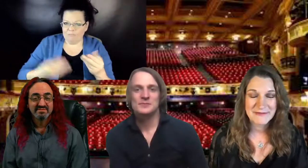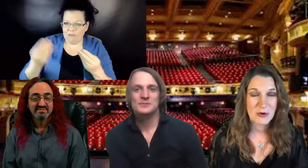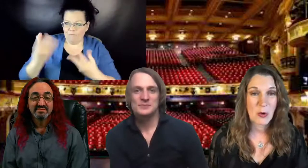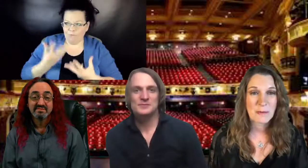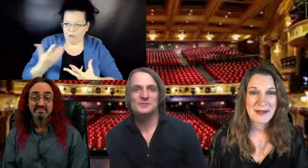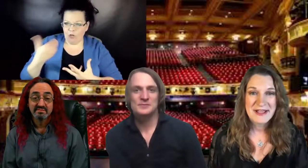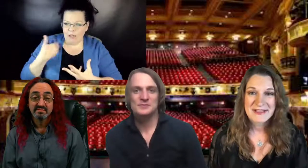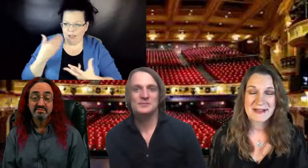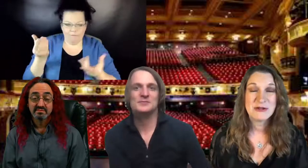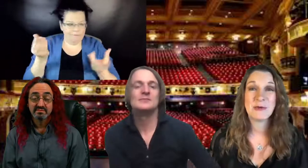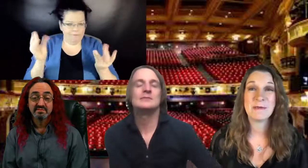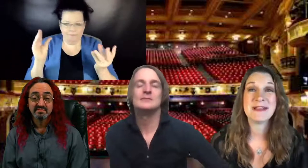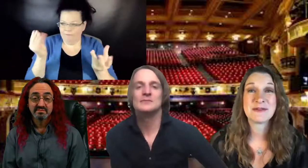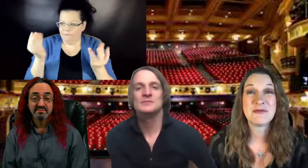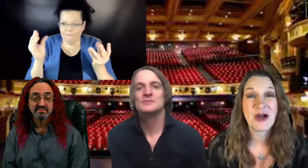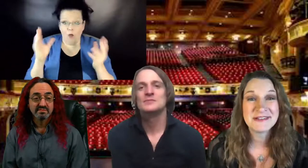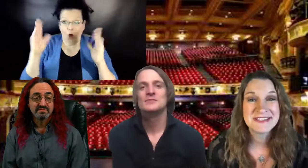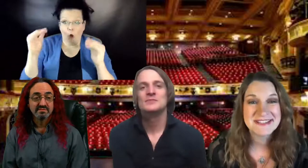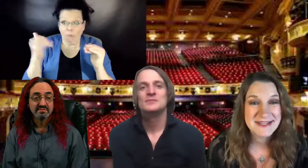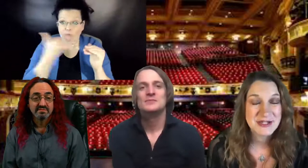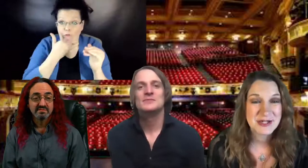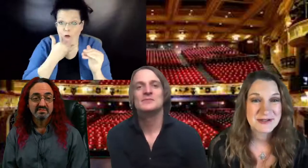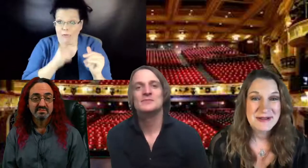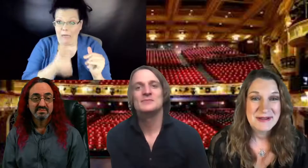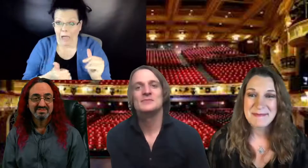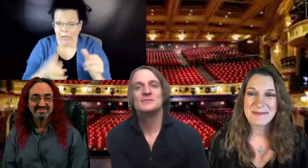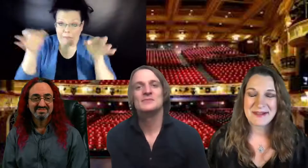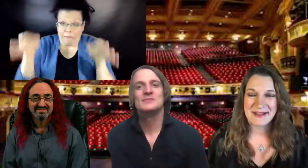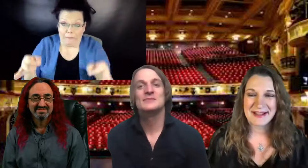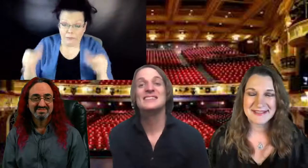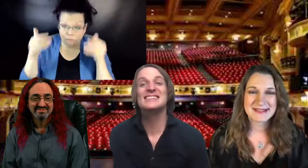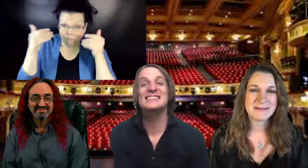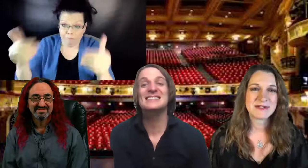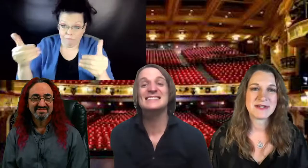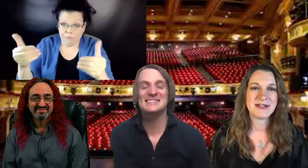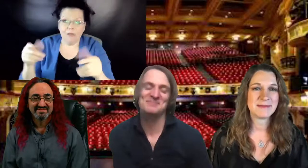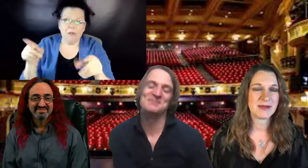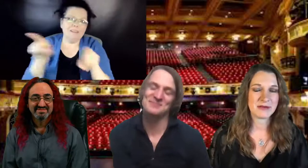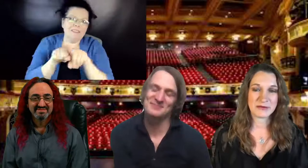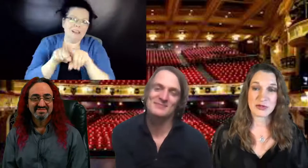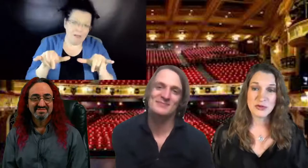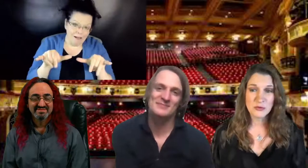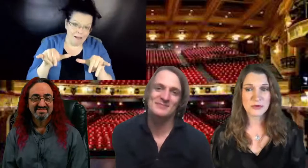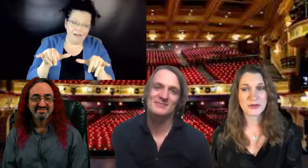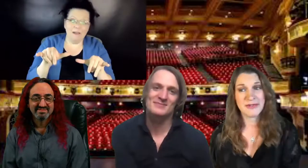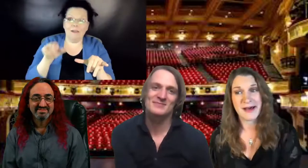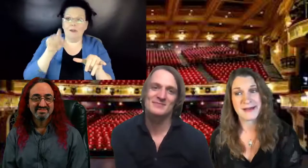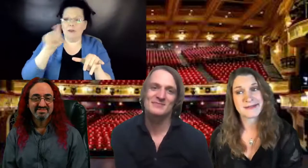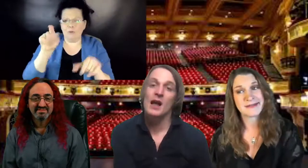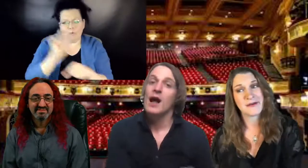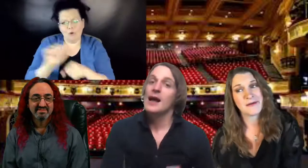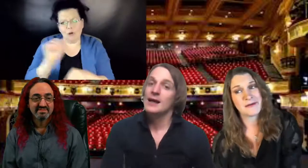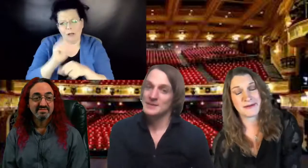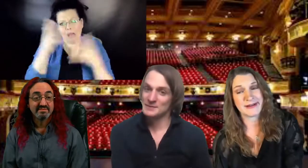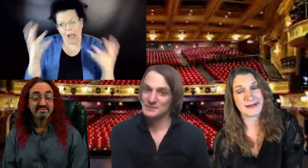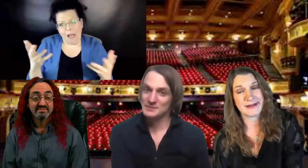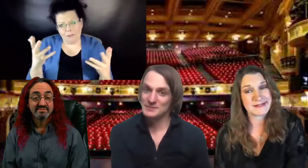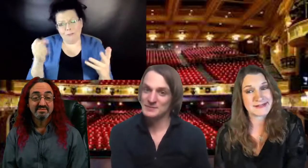you have and hope that you don't make the wrong decision. But at the same time, you work a lot.